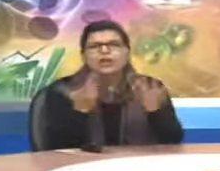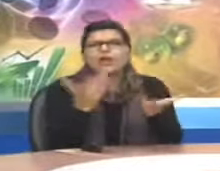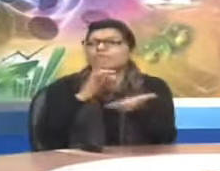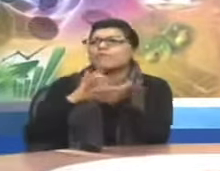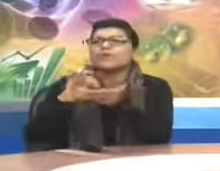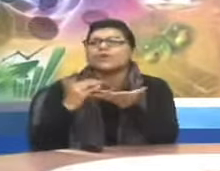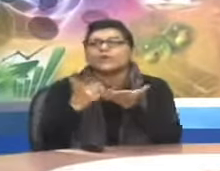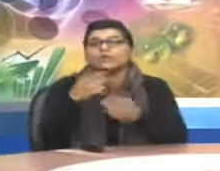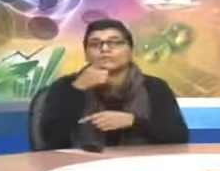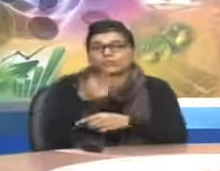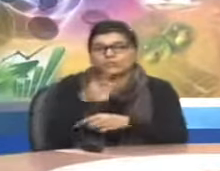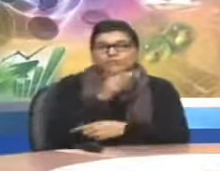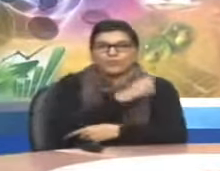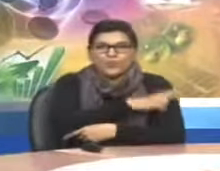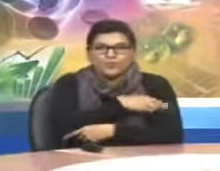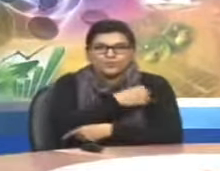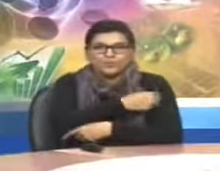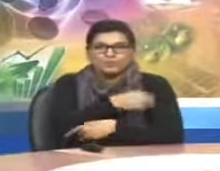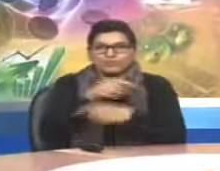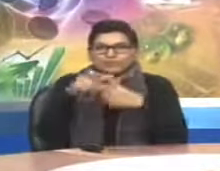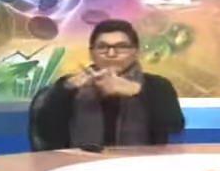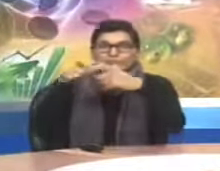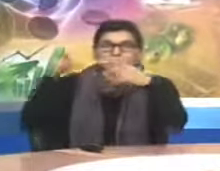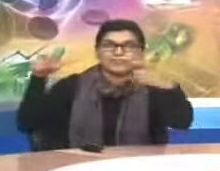causes serious health issues.